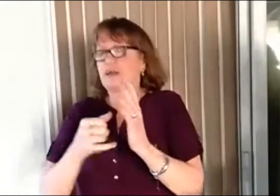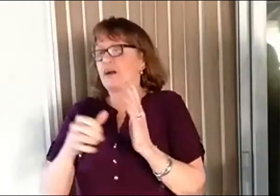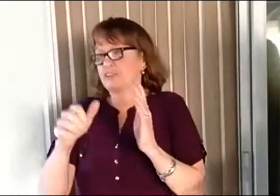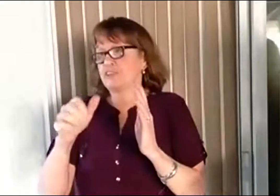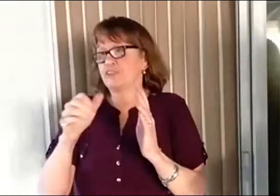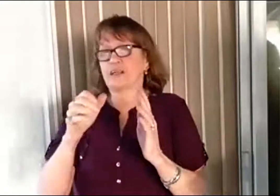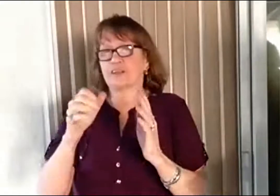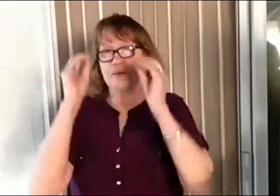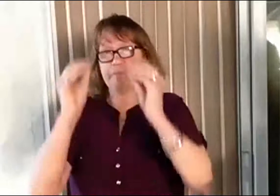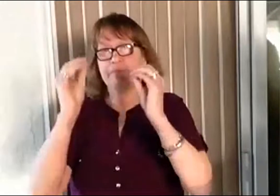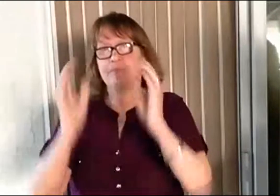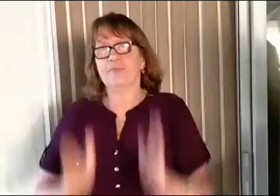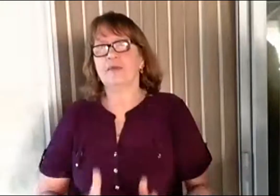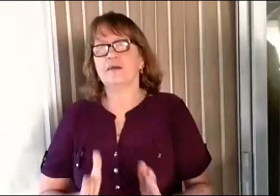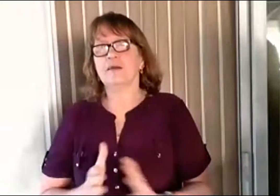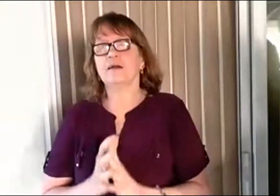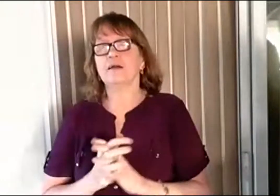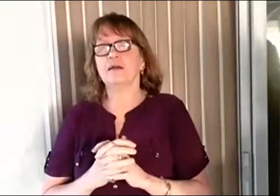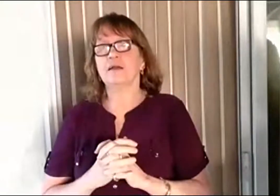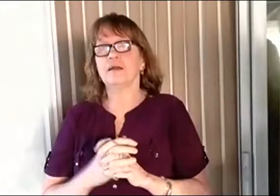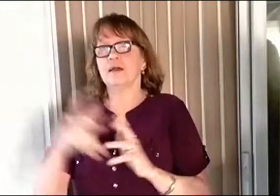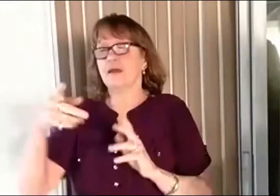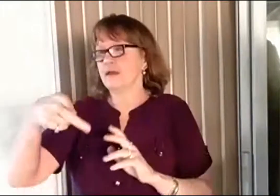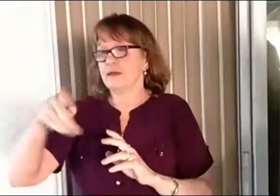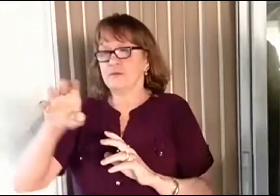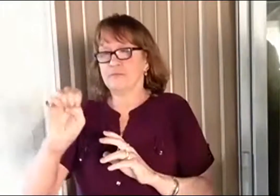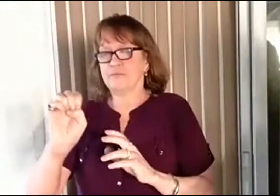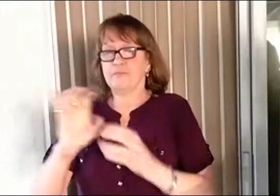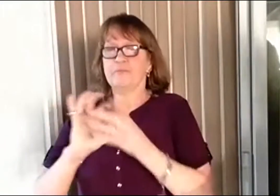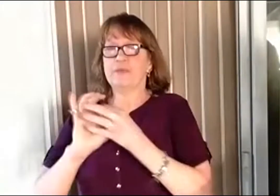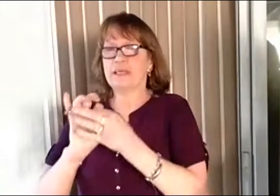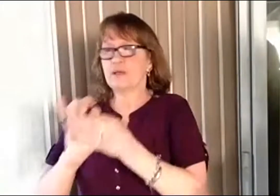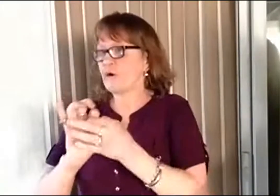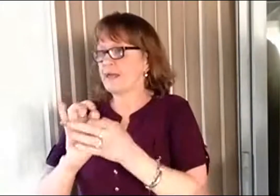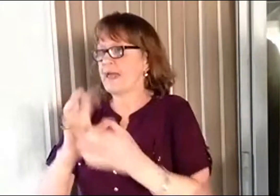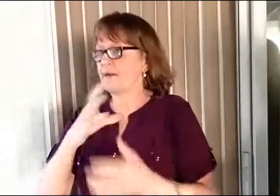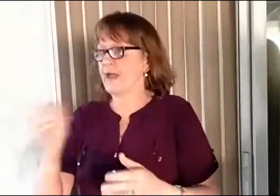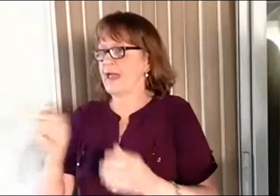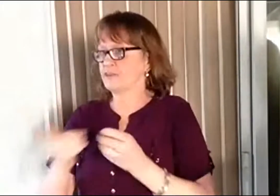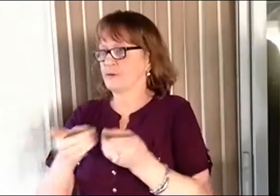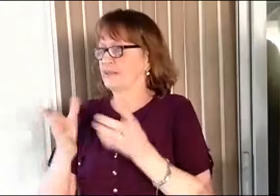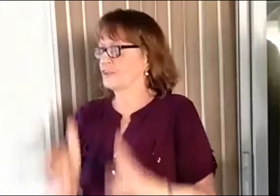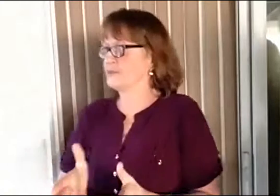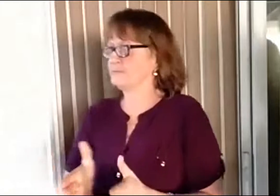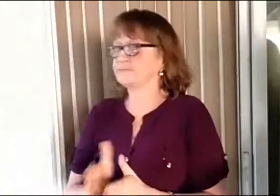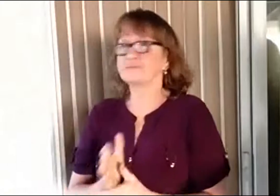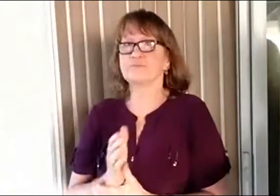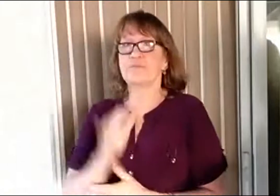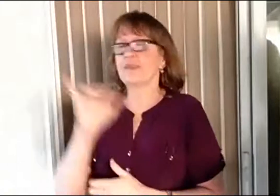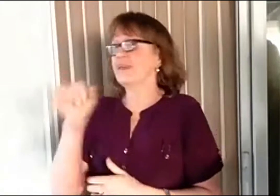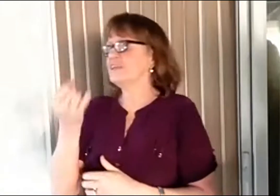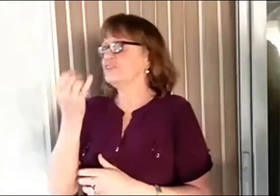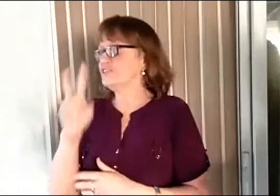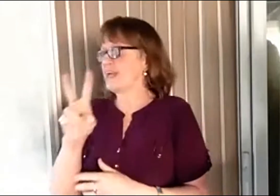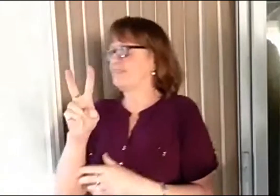graphic arts instructor, PE coordinator and director. PE coordinator and director, JV